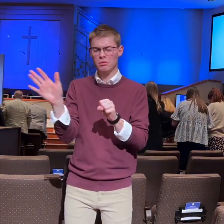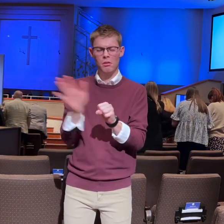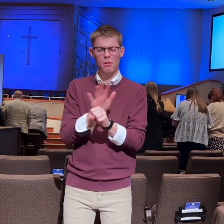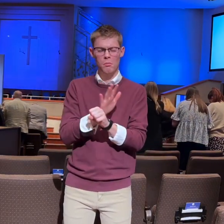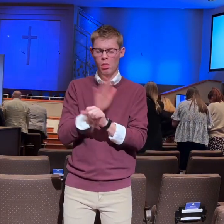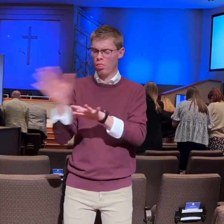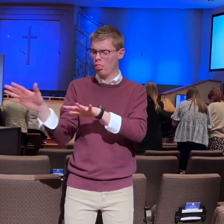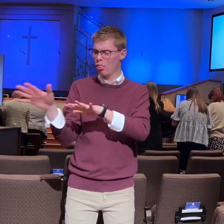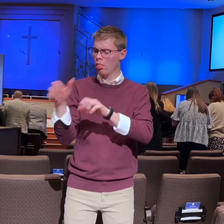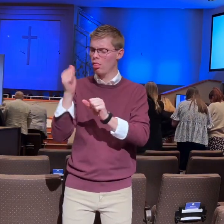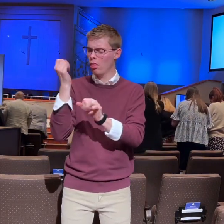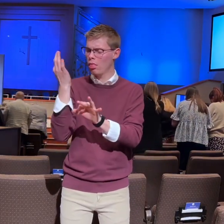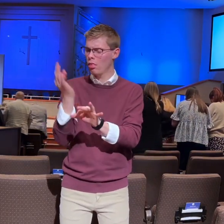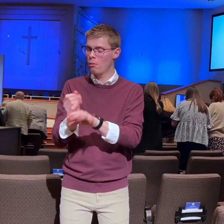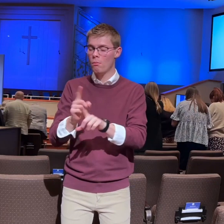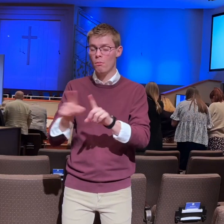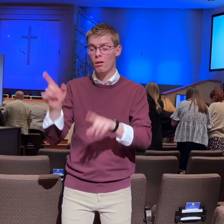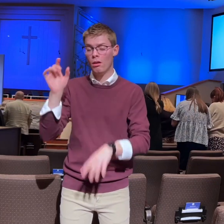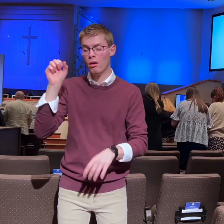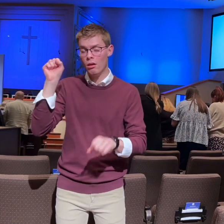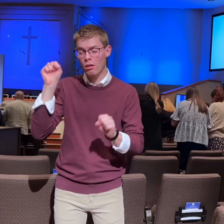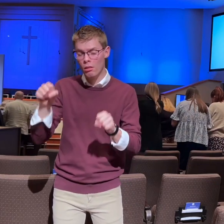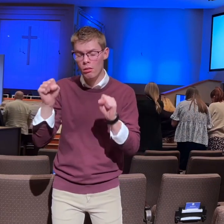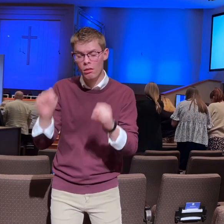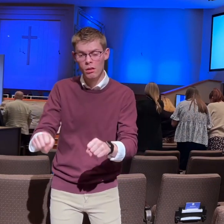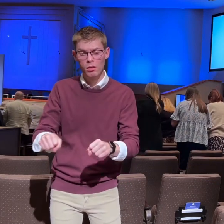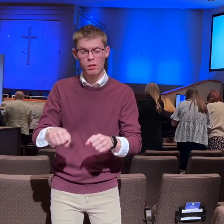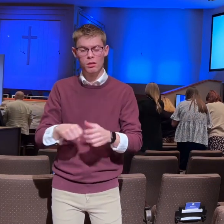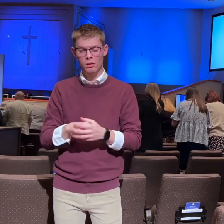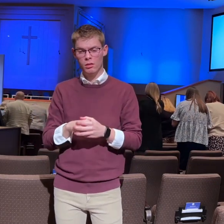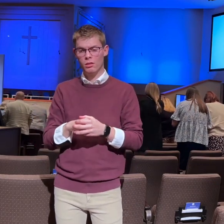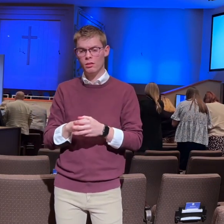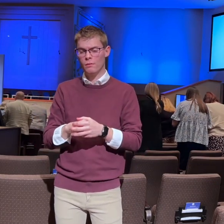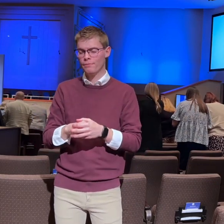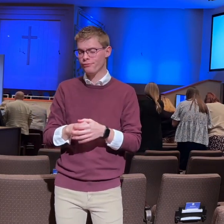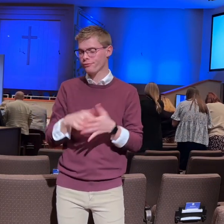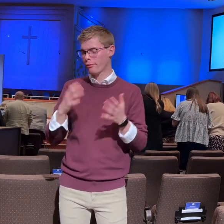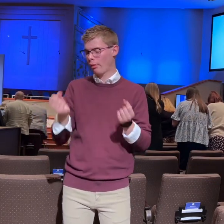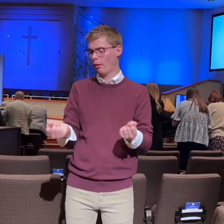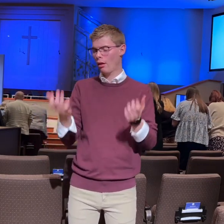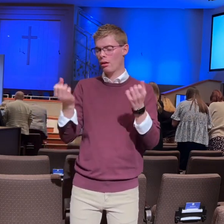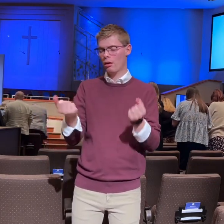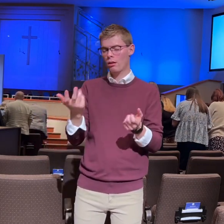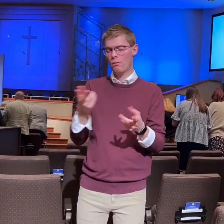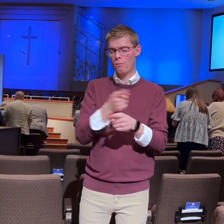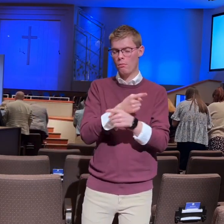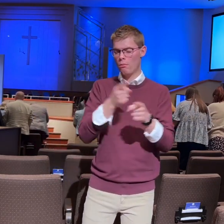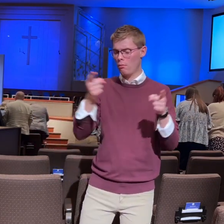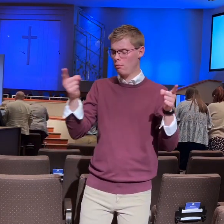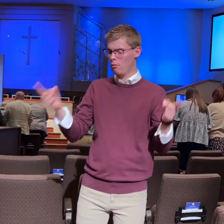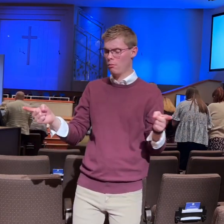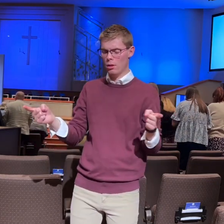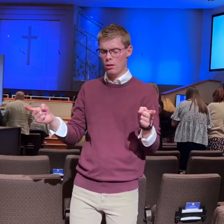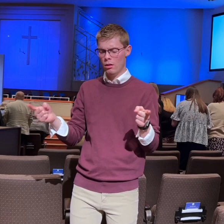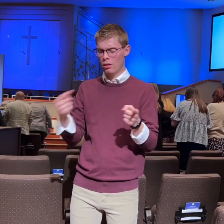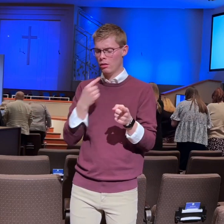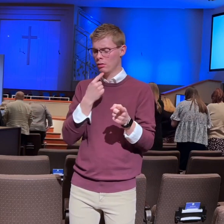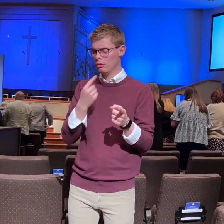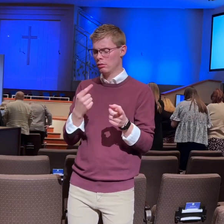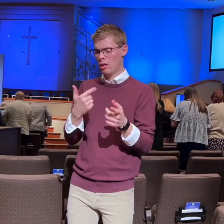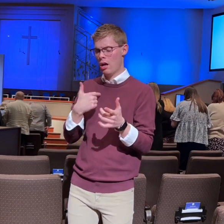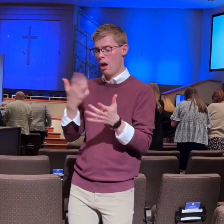but it could happen. And I want to tonight who'd say, Pastor, God spoke to me. I want to fight that tendency. I want to be found